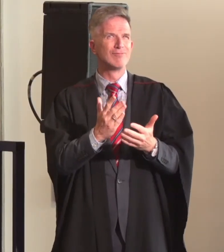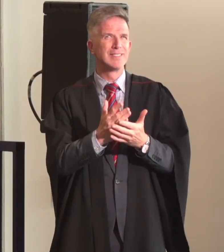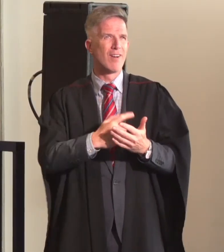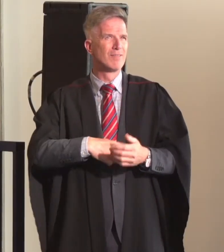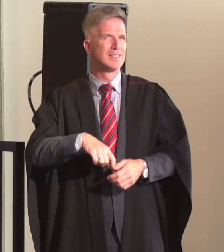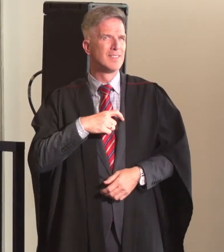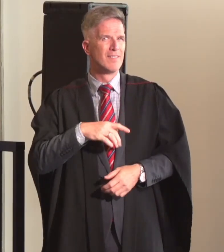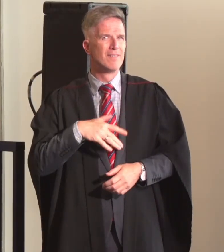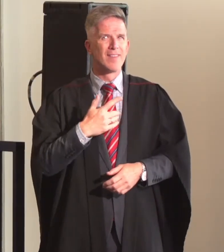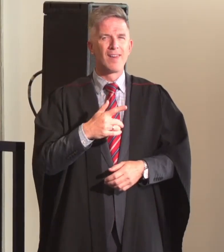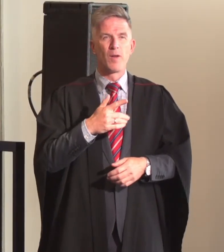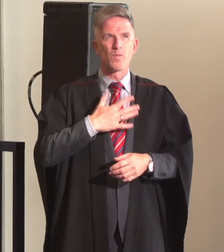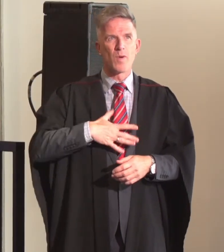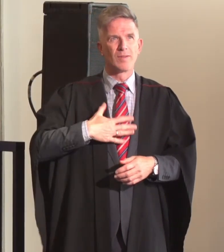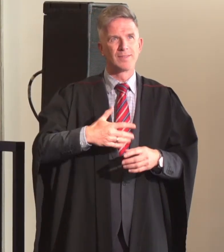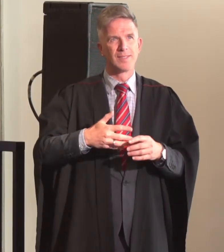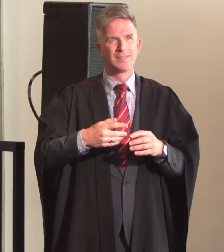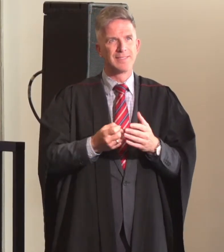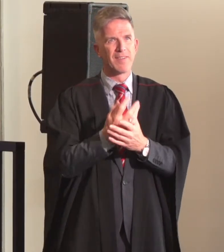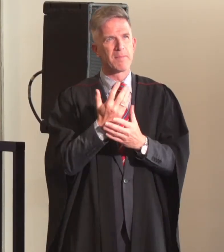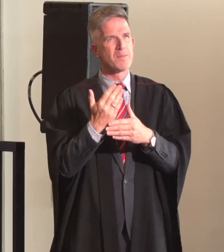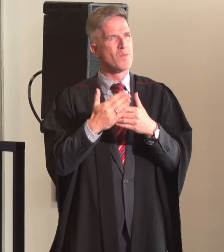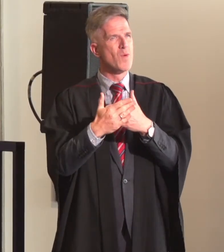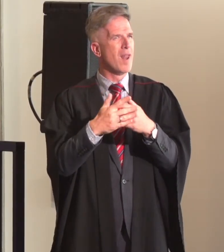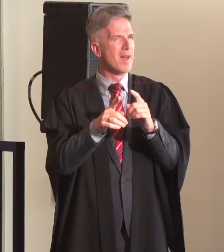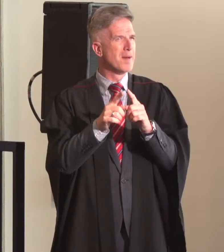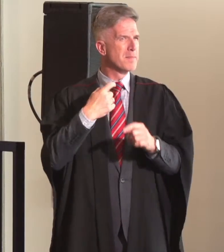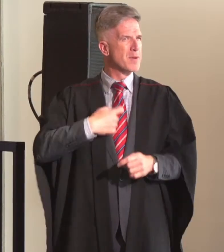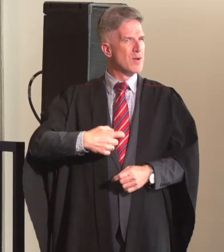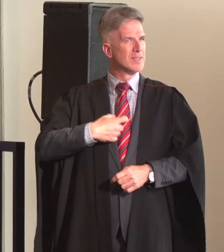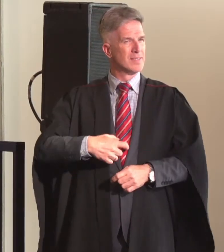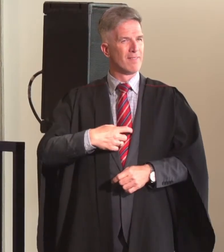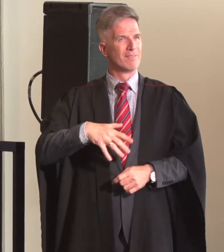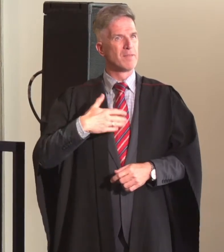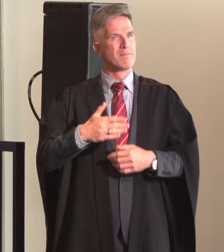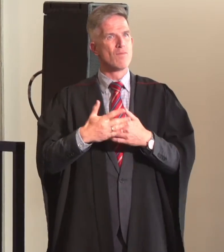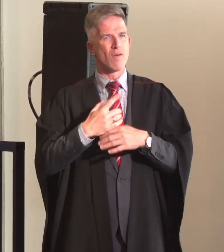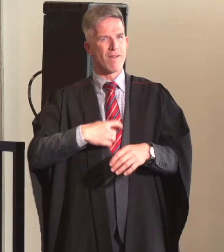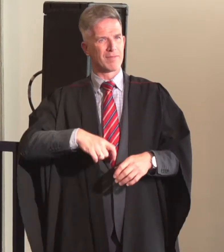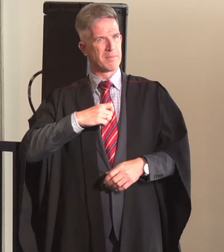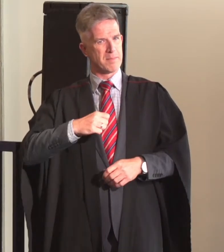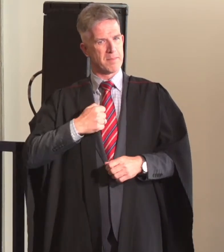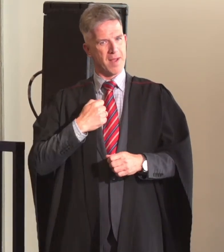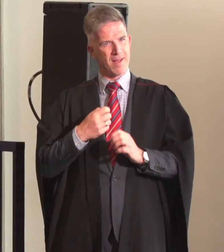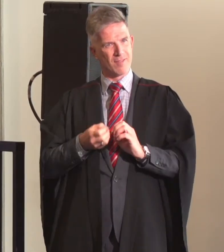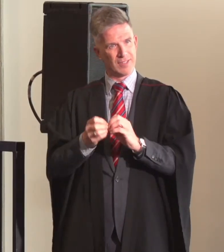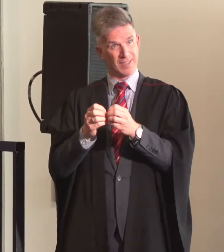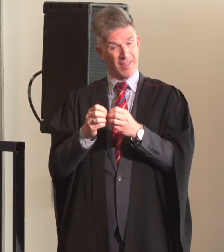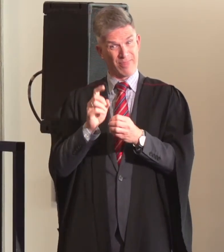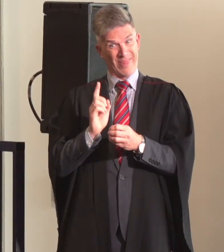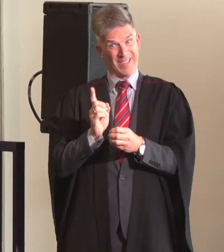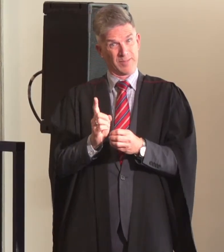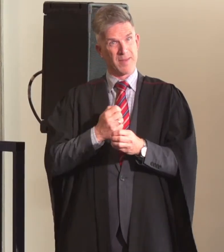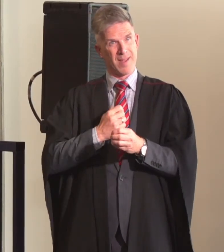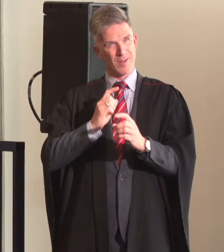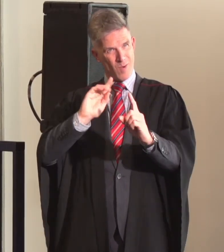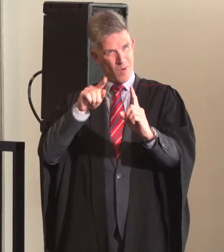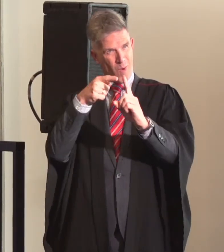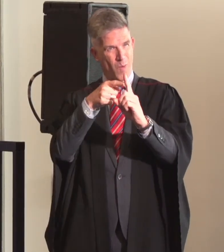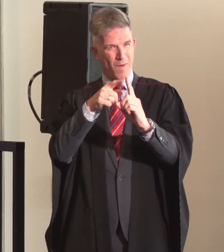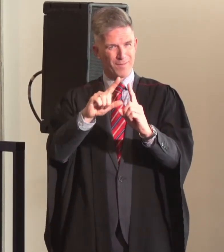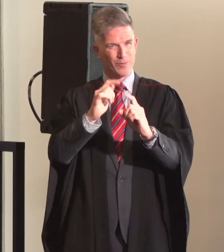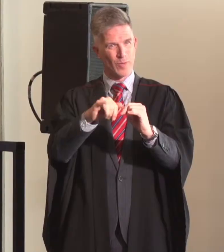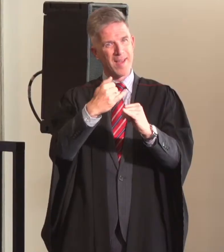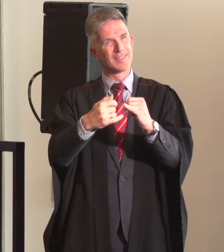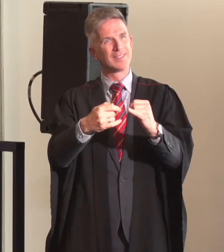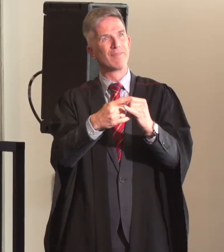wanted to develop more as a person, expand my skill sets, and feel confident in my creations. That was my ultimate goal for the end of the university. Kind of simple, but it